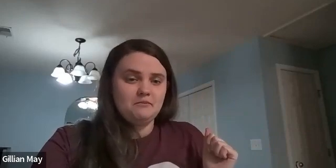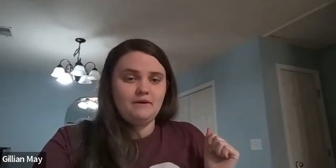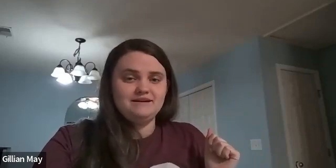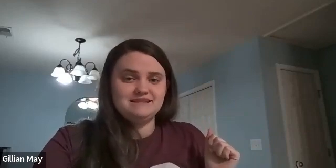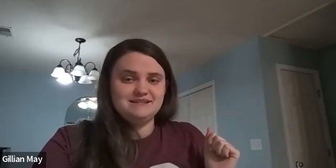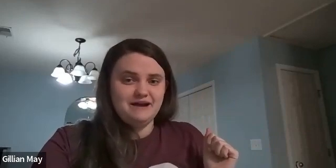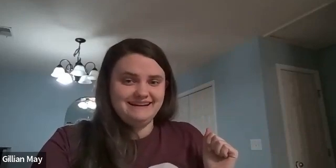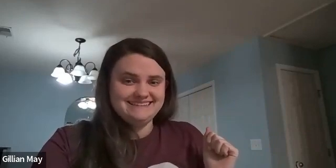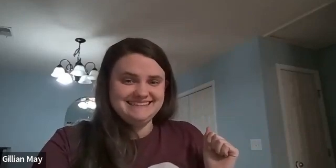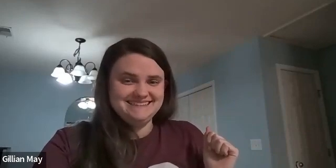Wait, because I see writing.